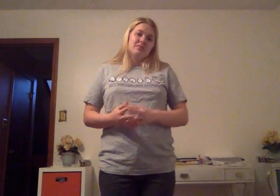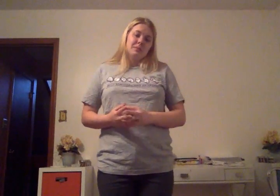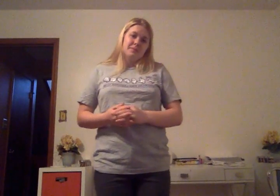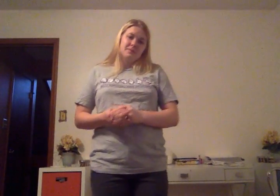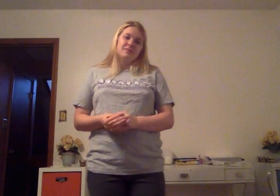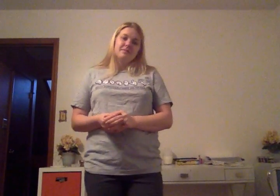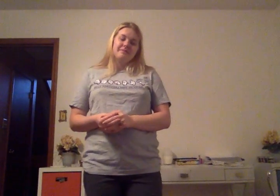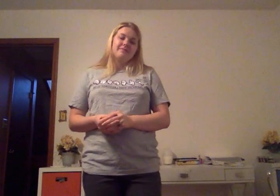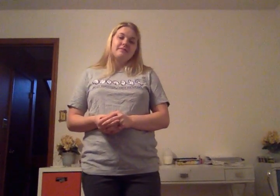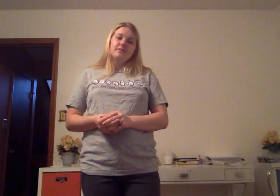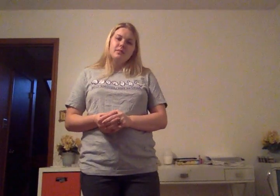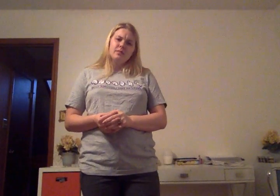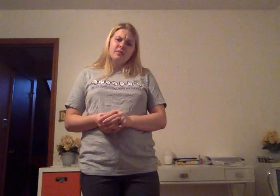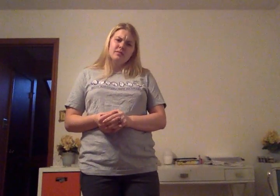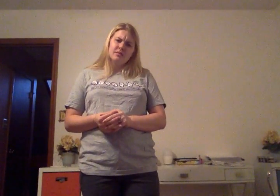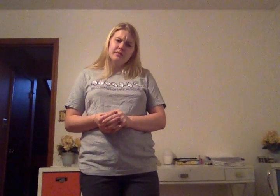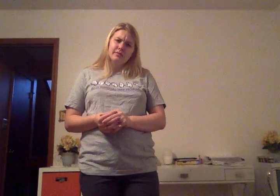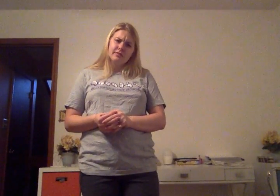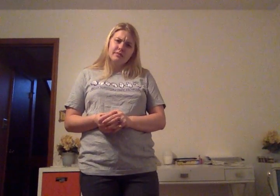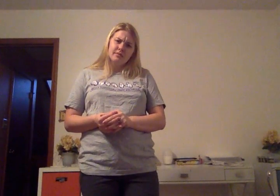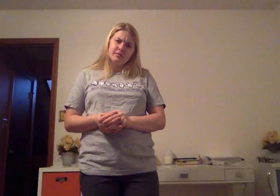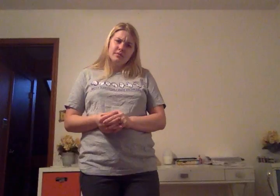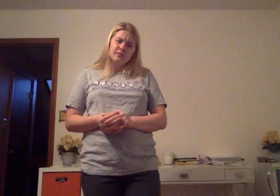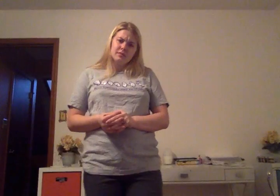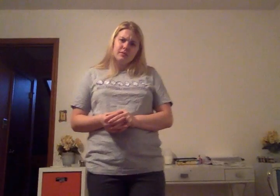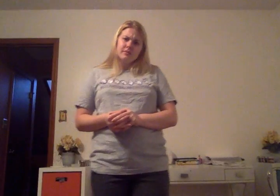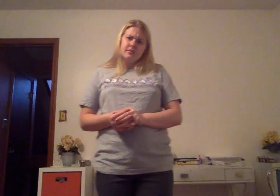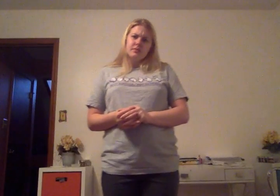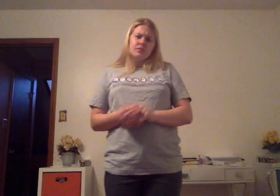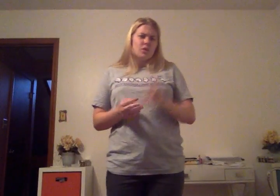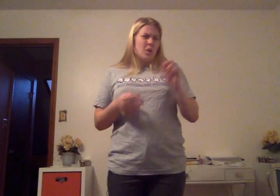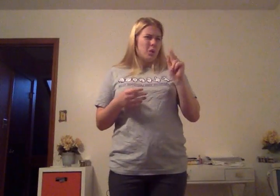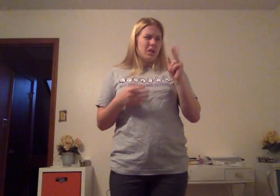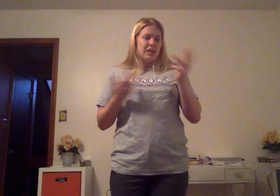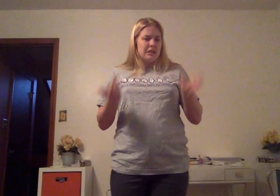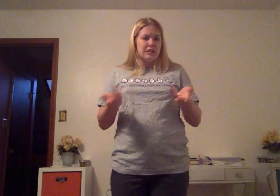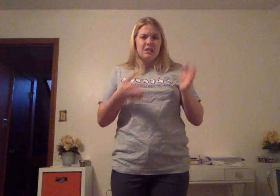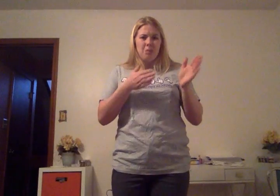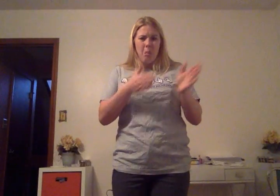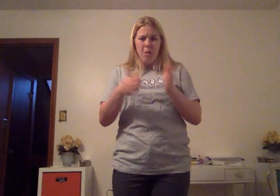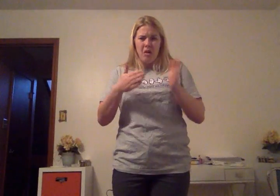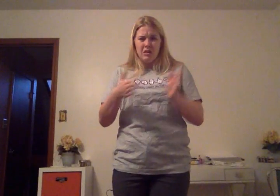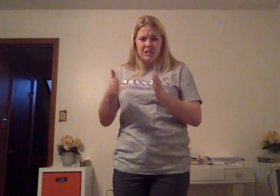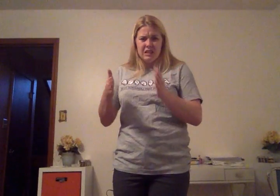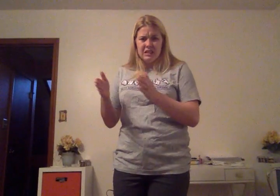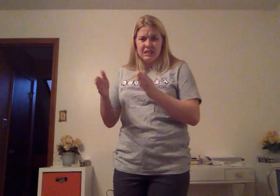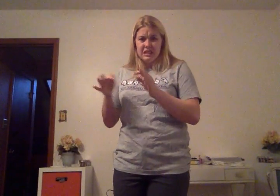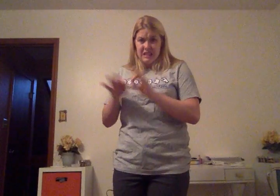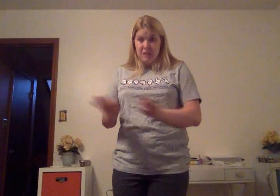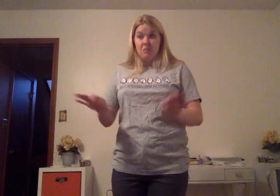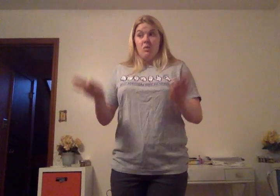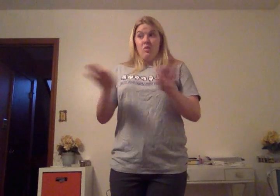So, tell me a little bit about the process, because I think one of the reasons why it's important that we're talking is